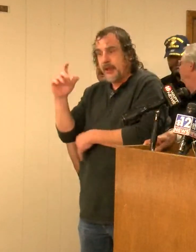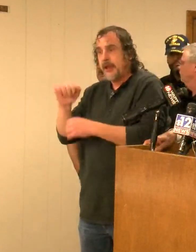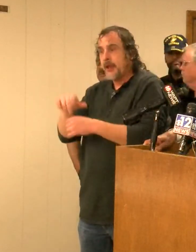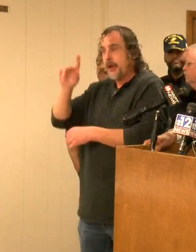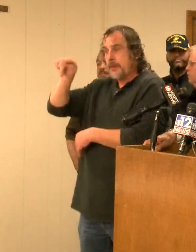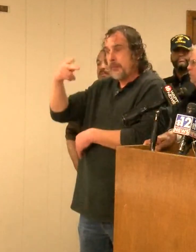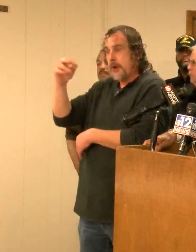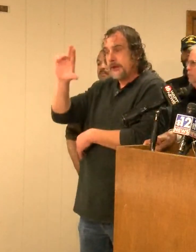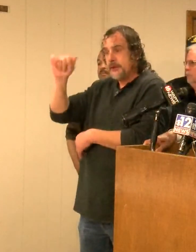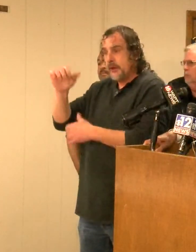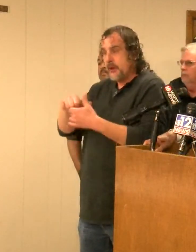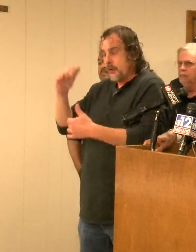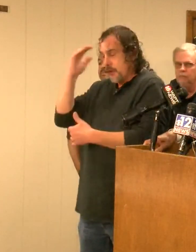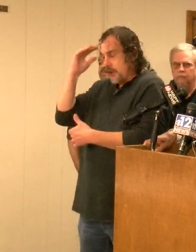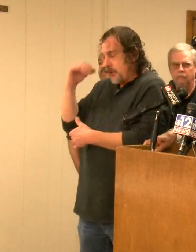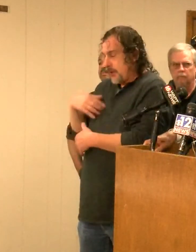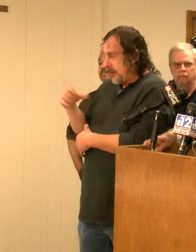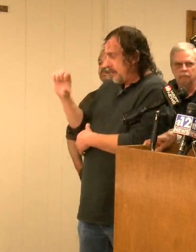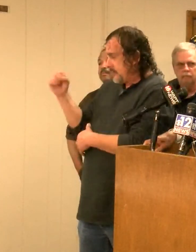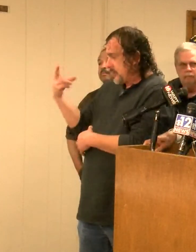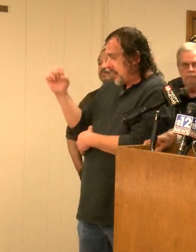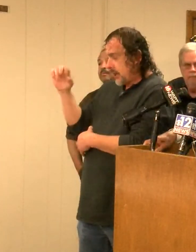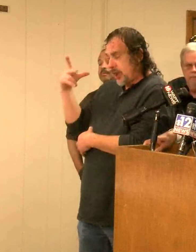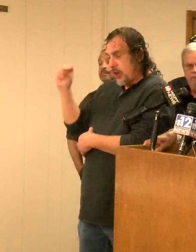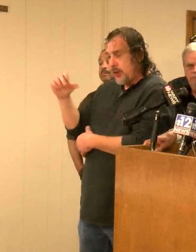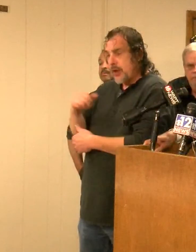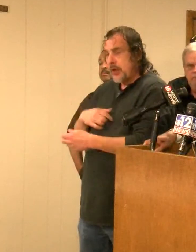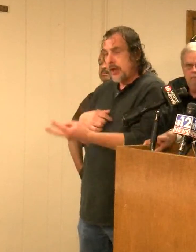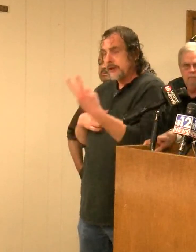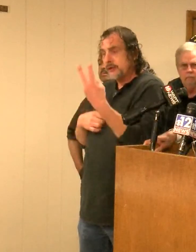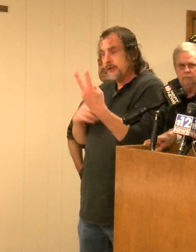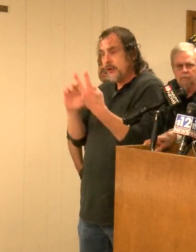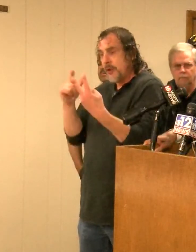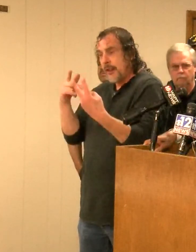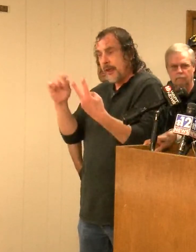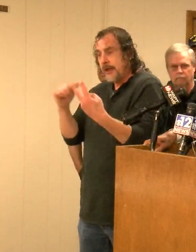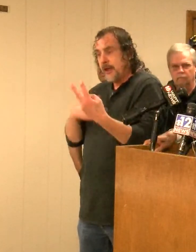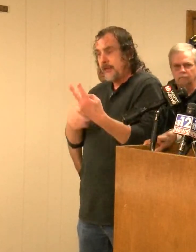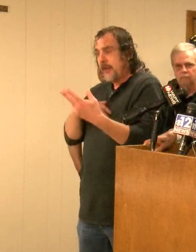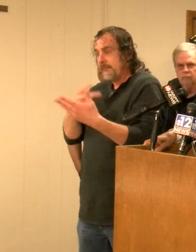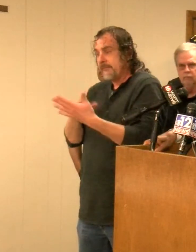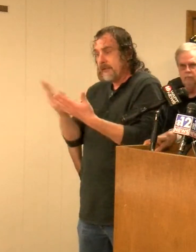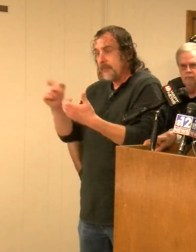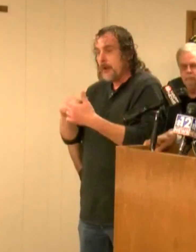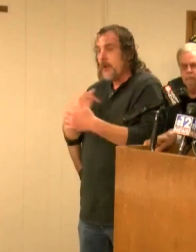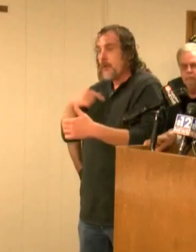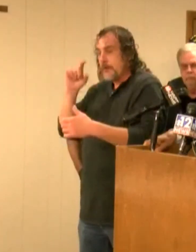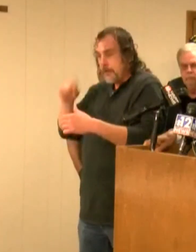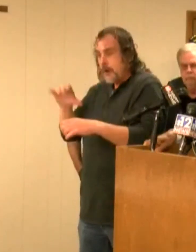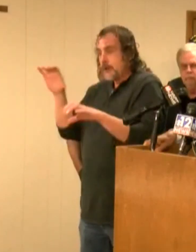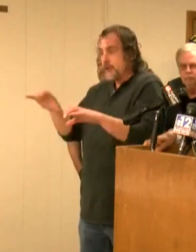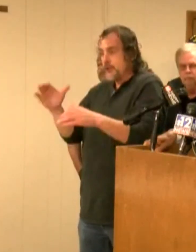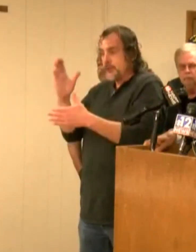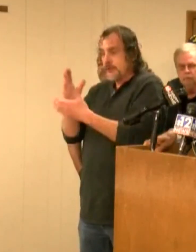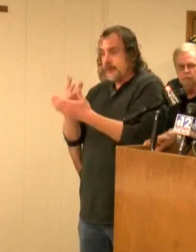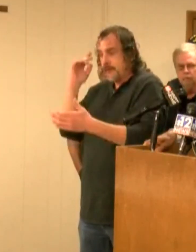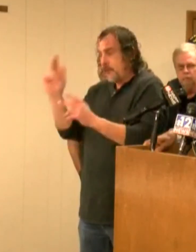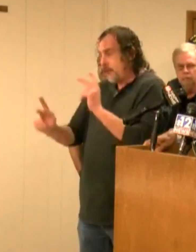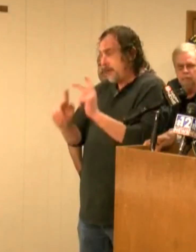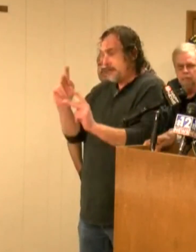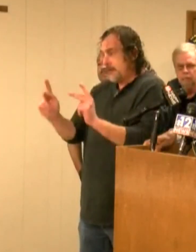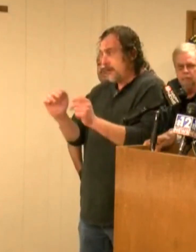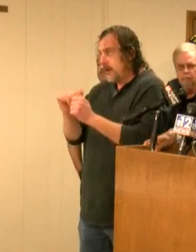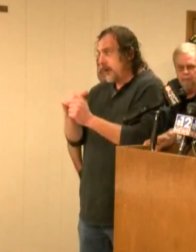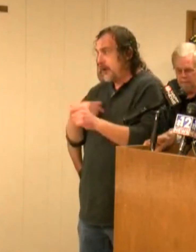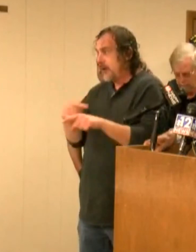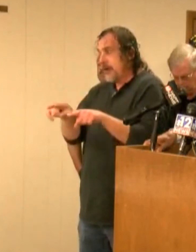we had Saco, Two Lakes, and that fell through. But we must do something for our citizens, and we,